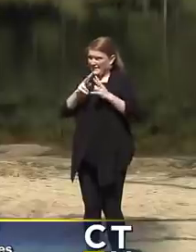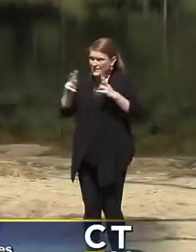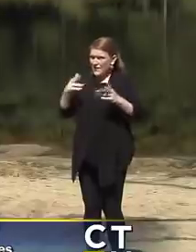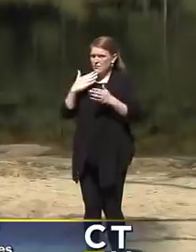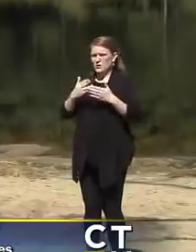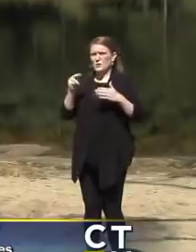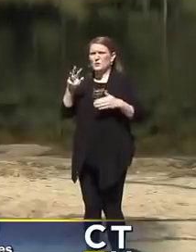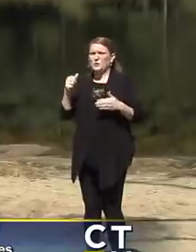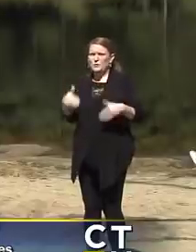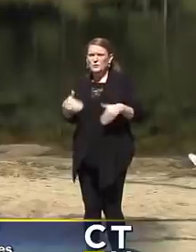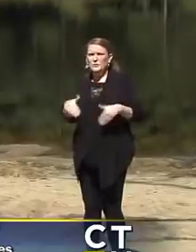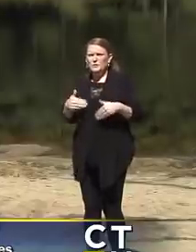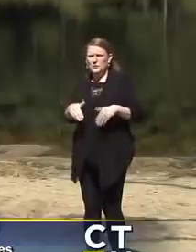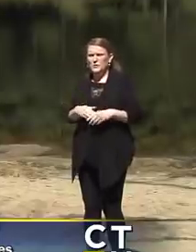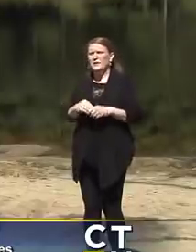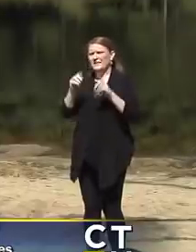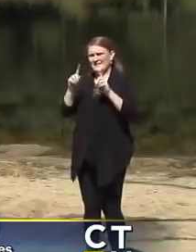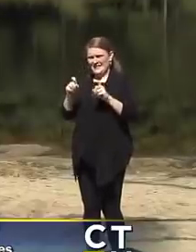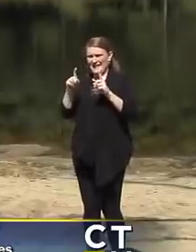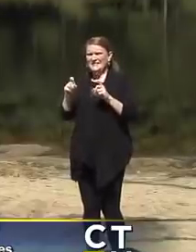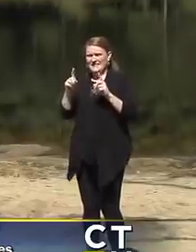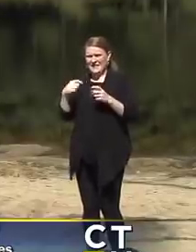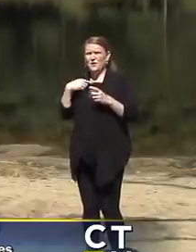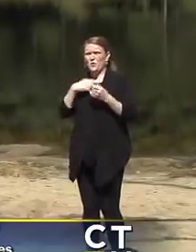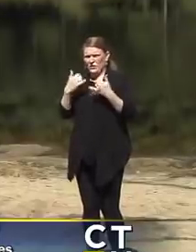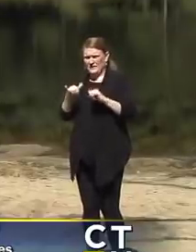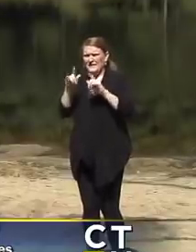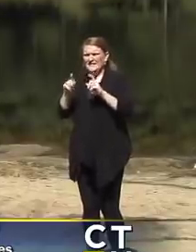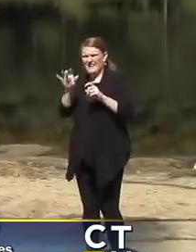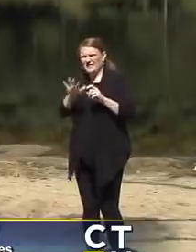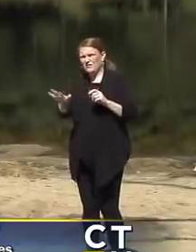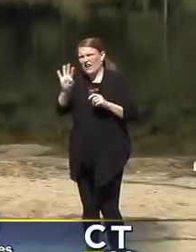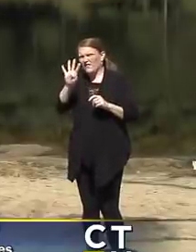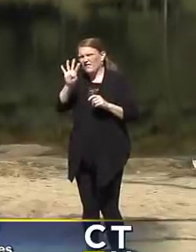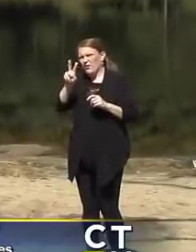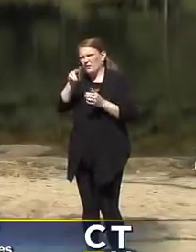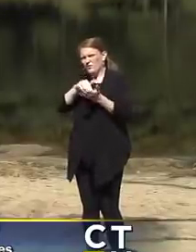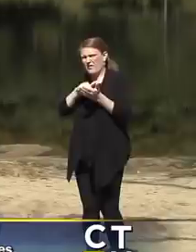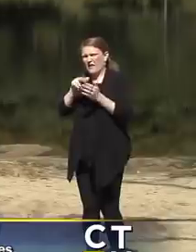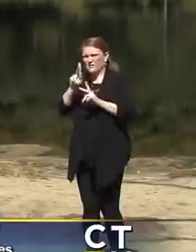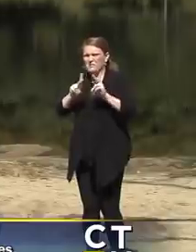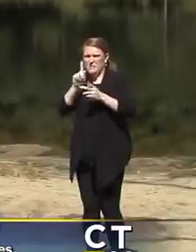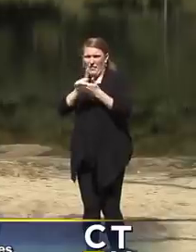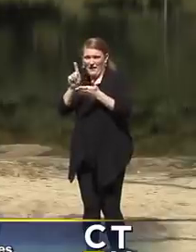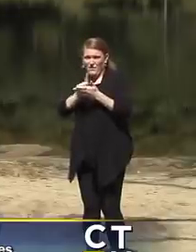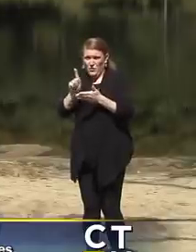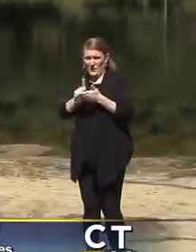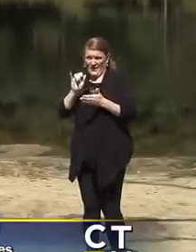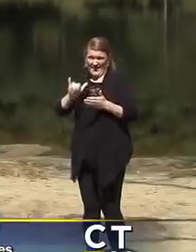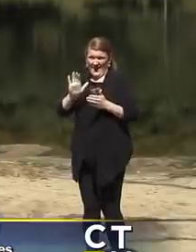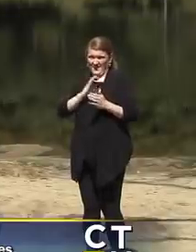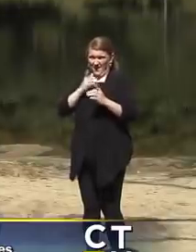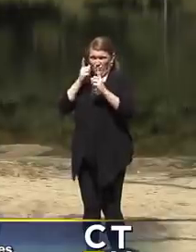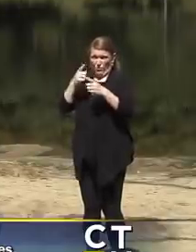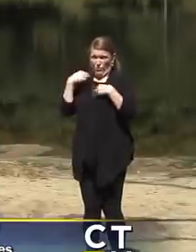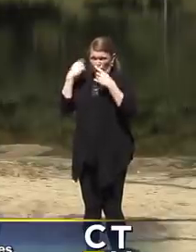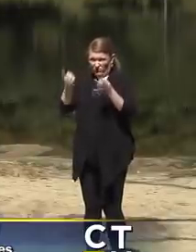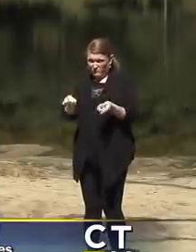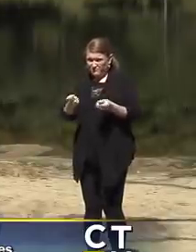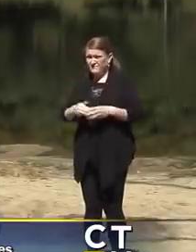still at a run rate of about 42,000 a week, which is where we wanted to be. I was struck